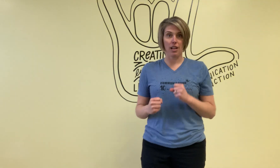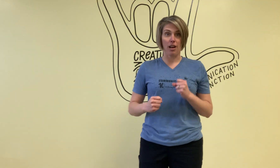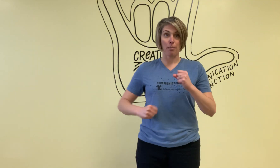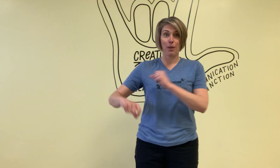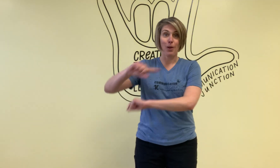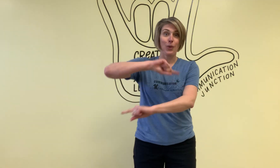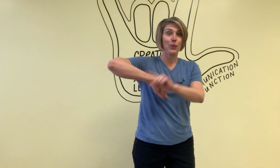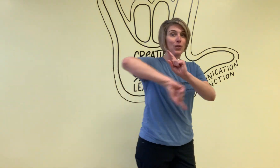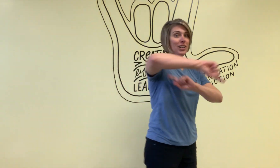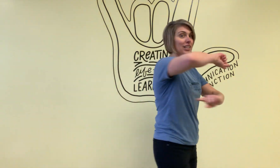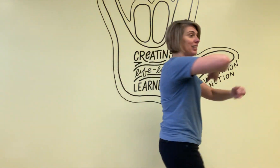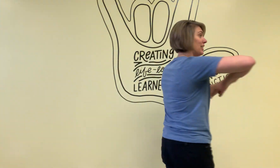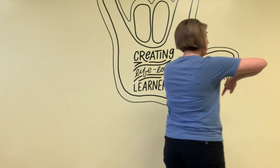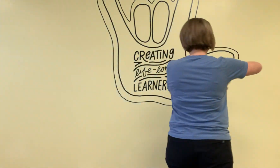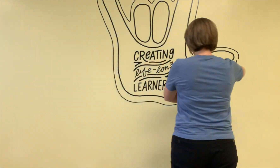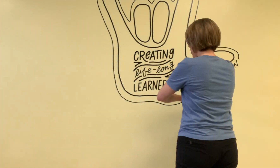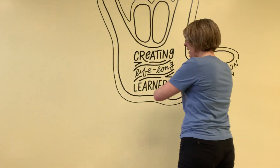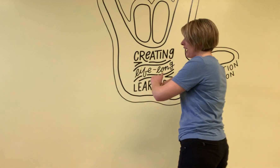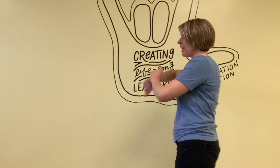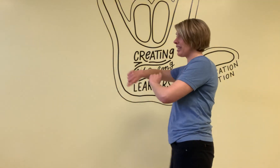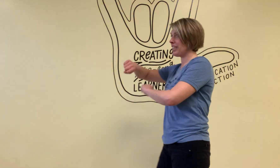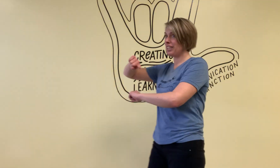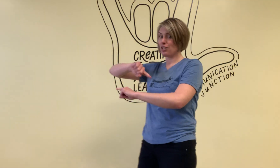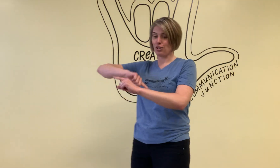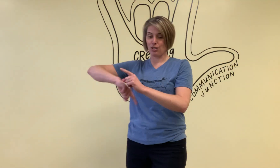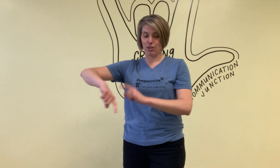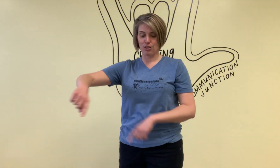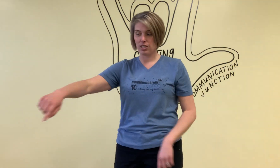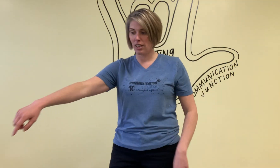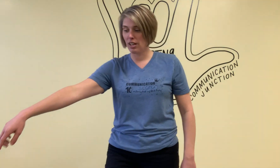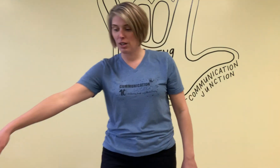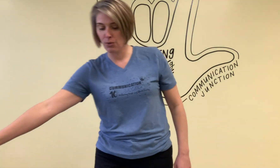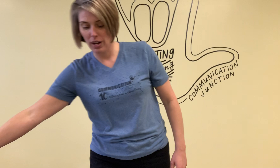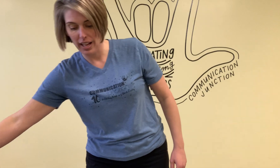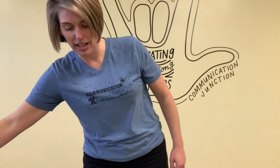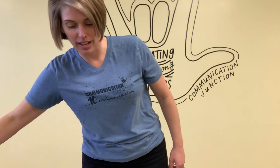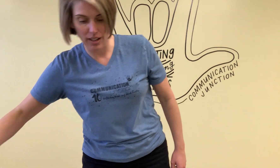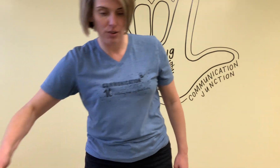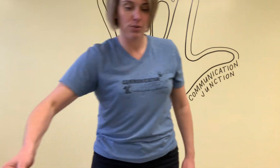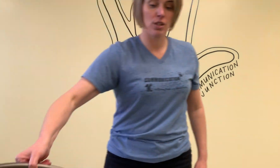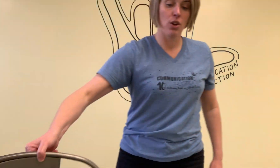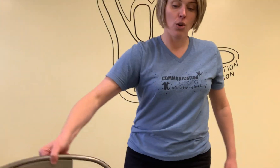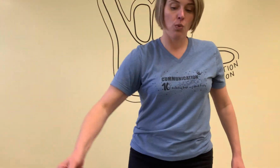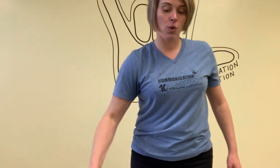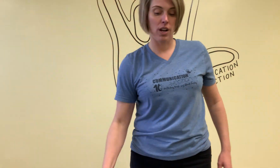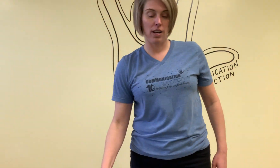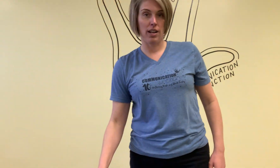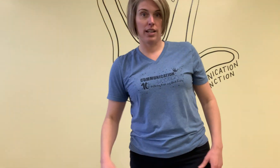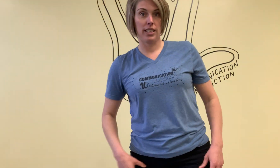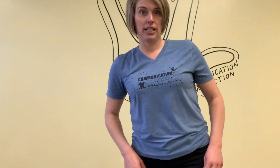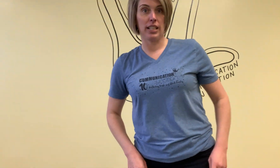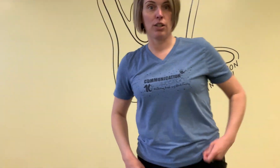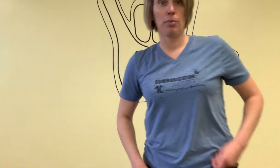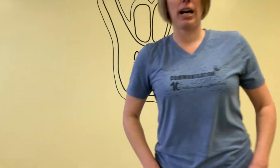stop. 1 little body turns around. 1 little